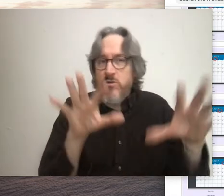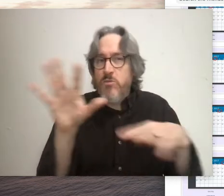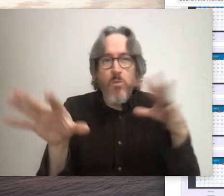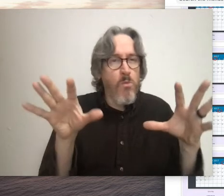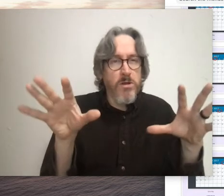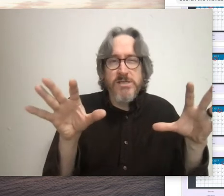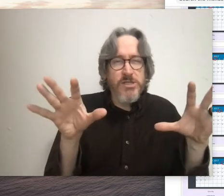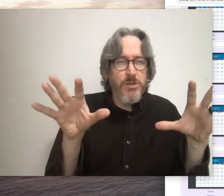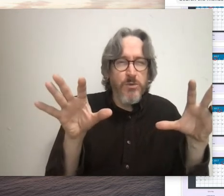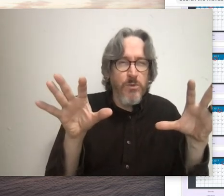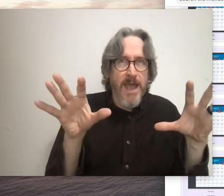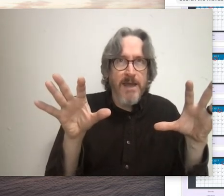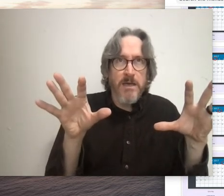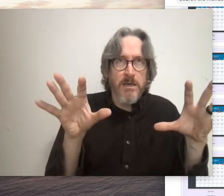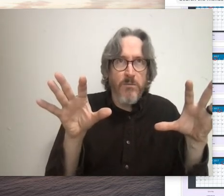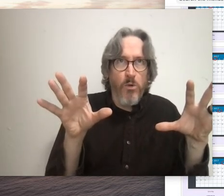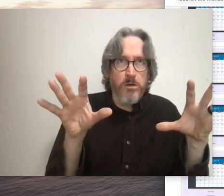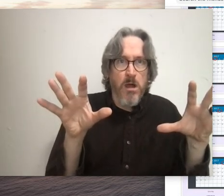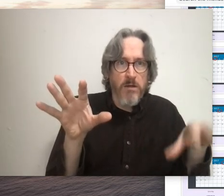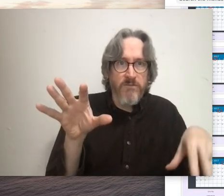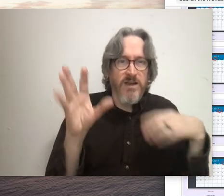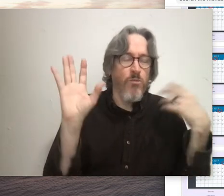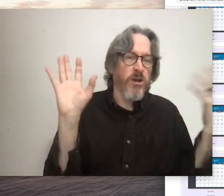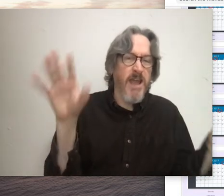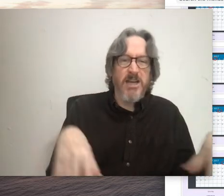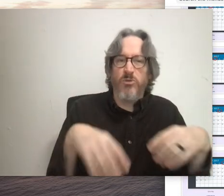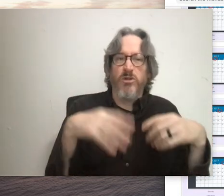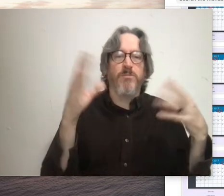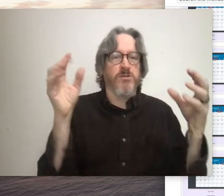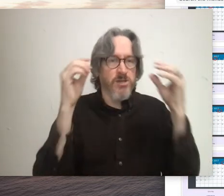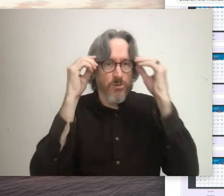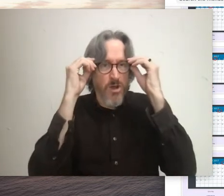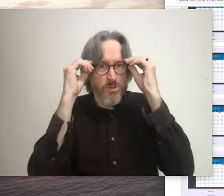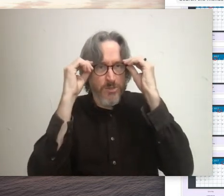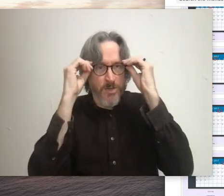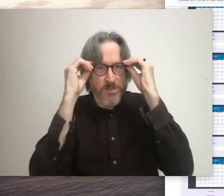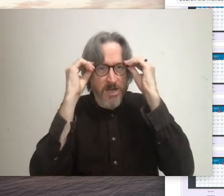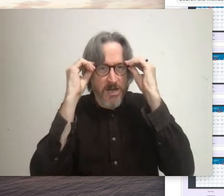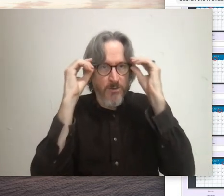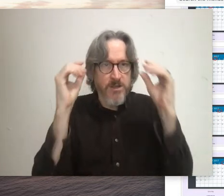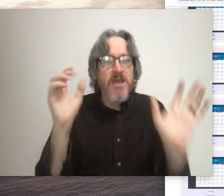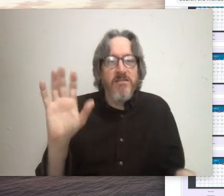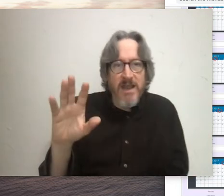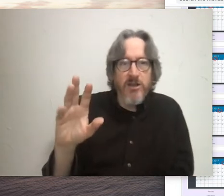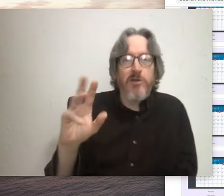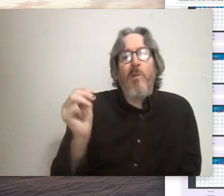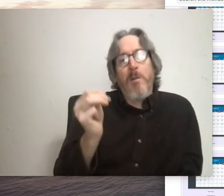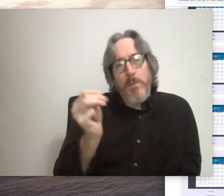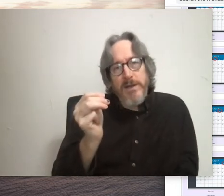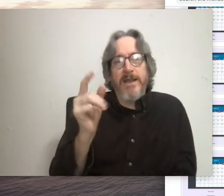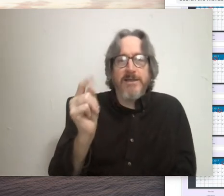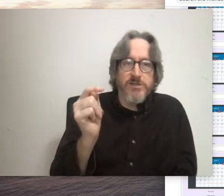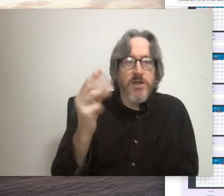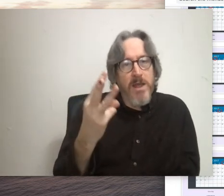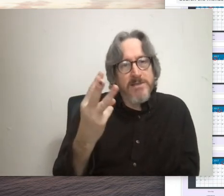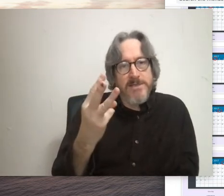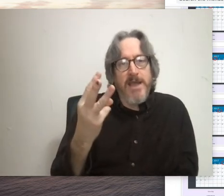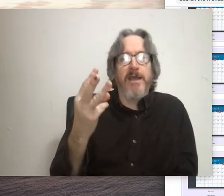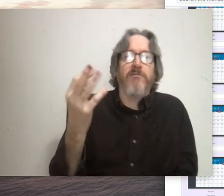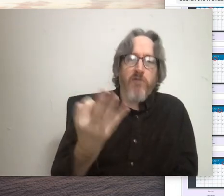Then once you get more confident, more casual in a person who knows you that you're signing with, then you can Monday,